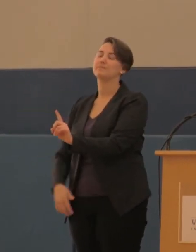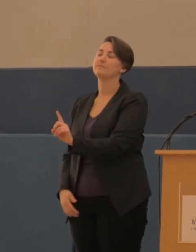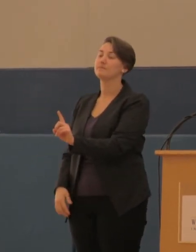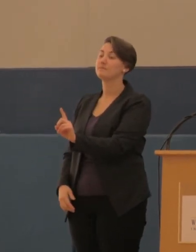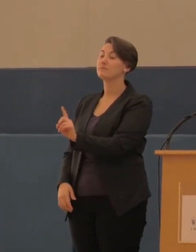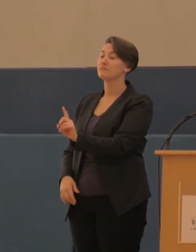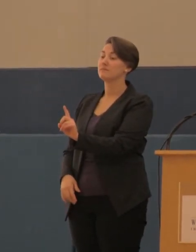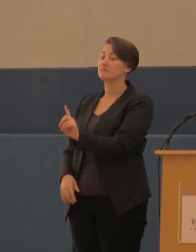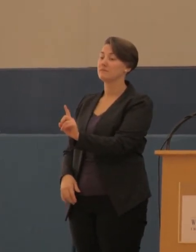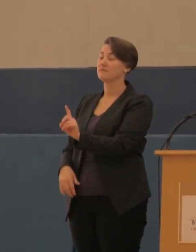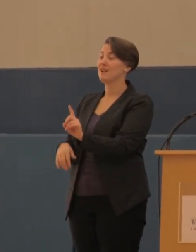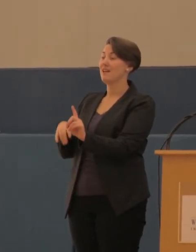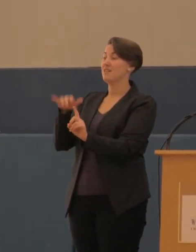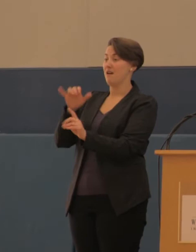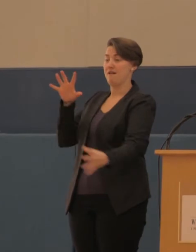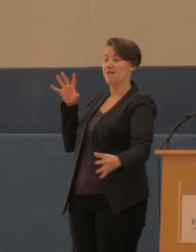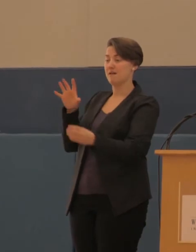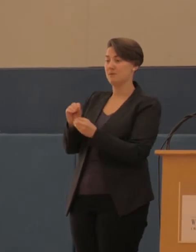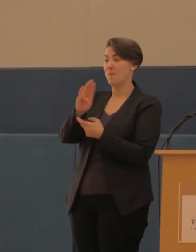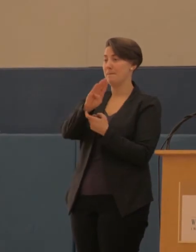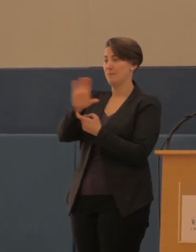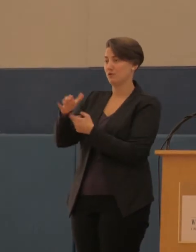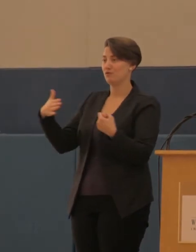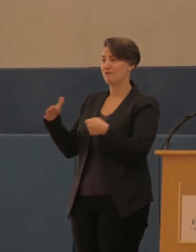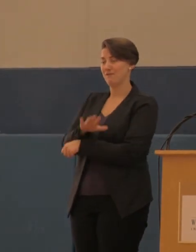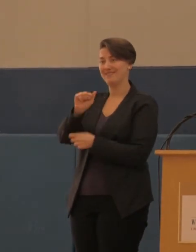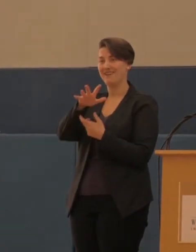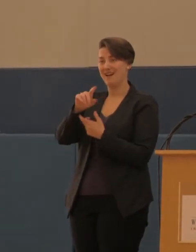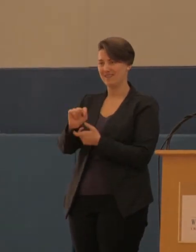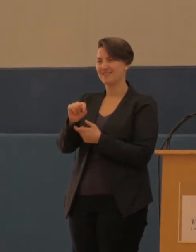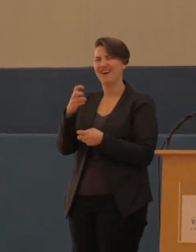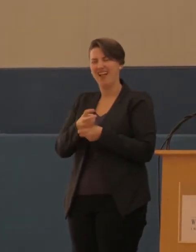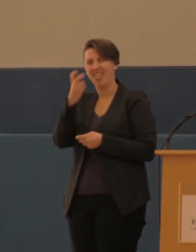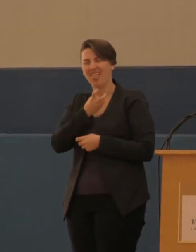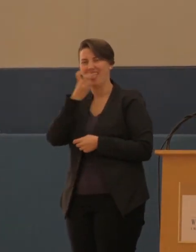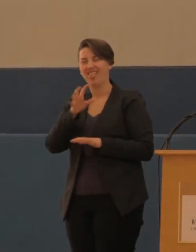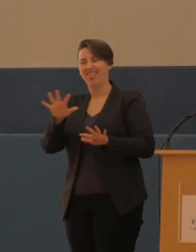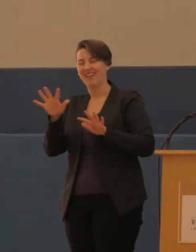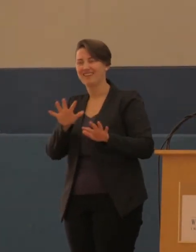There's the Comprehensive Contraception Coverage Act. Say that three times fast.